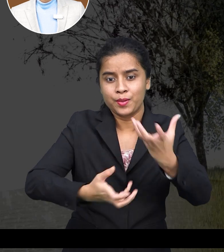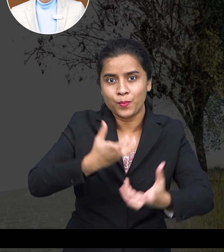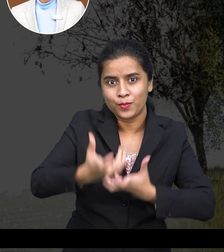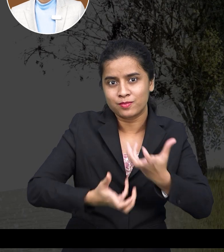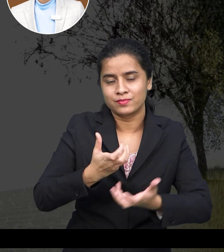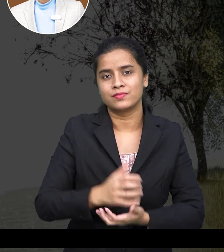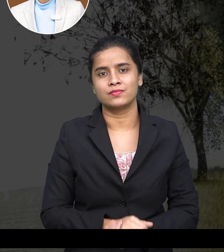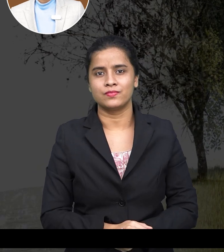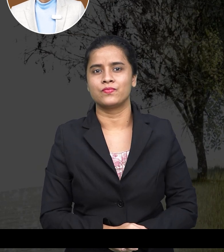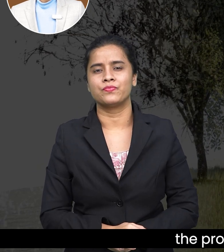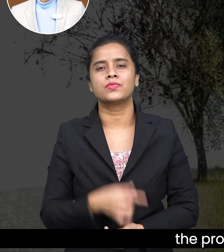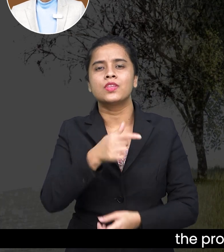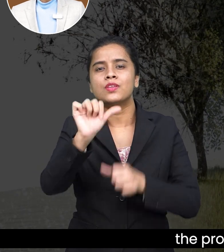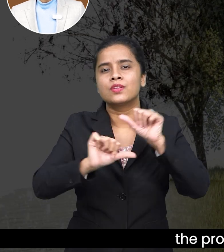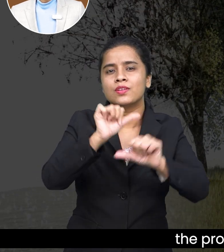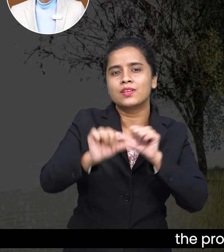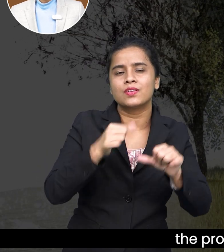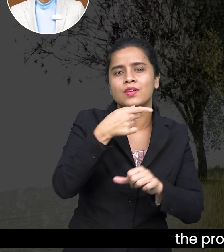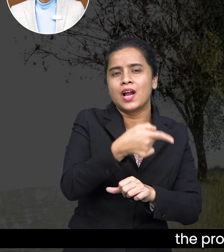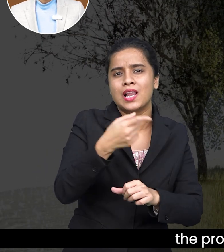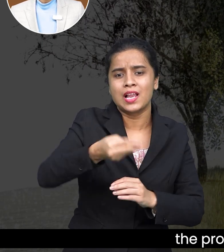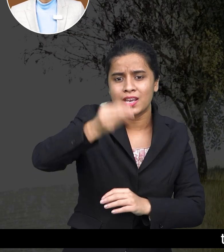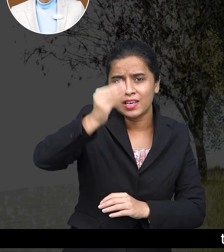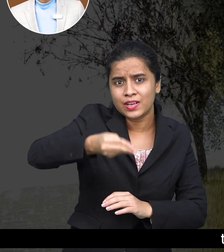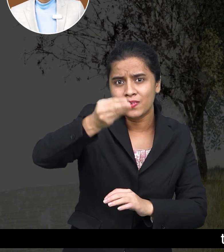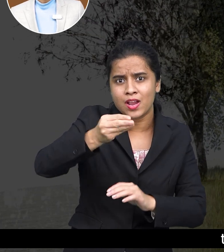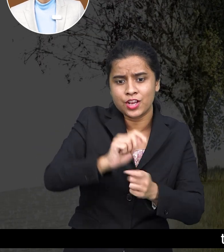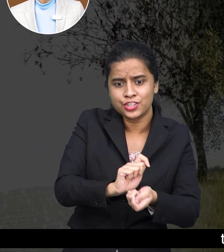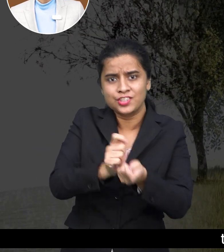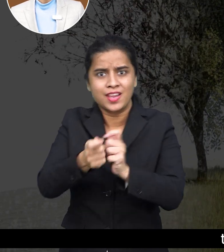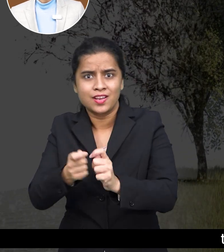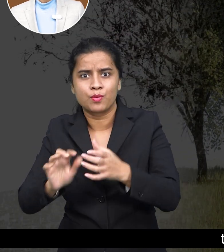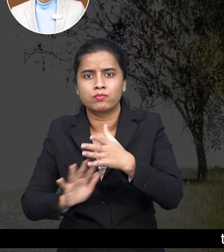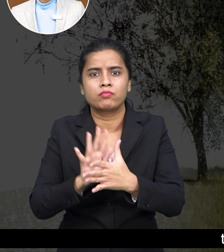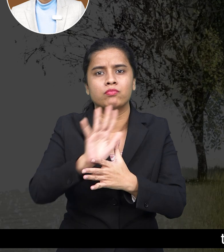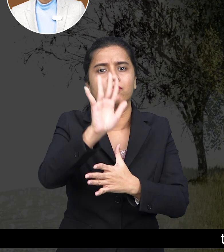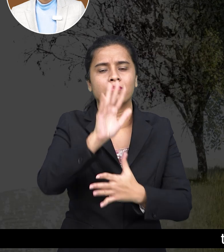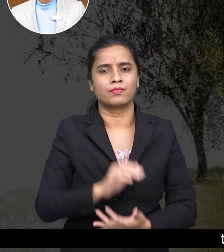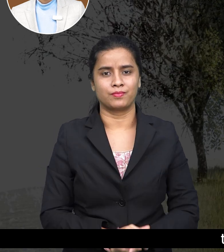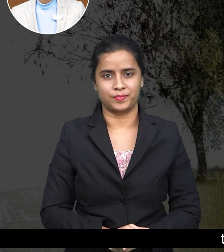Boiling. The process by which a liquid turns into vapor.